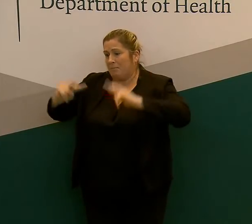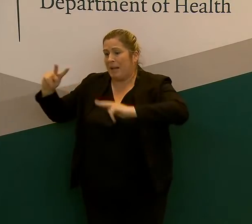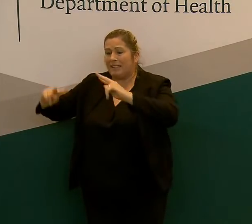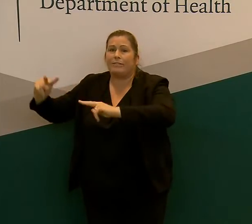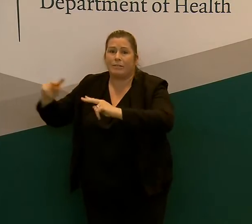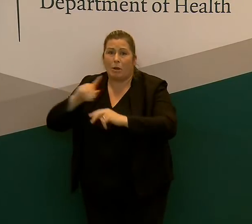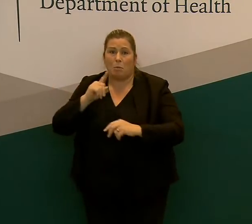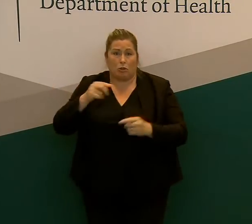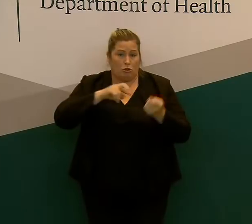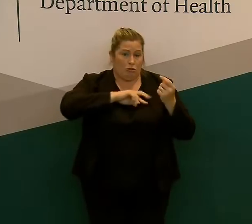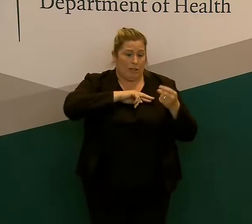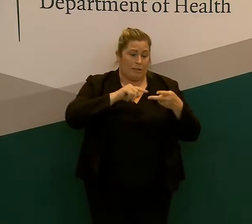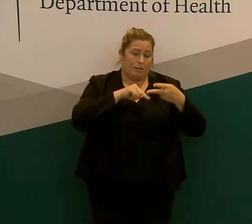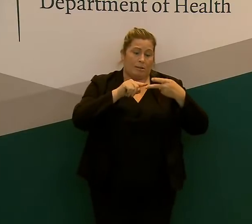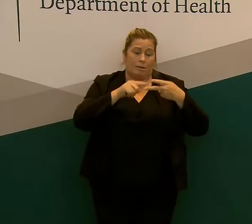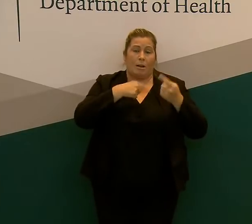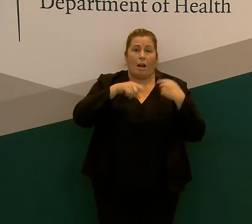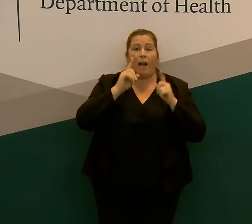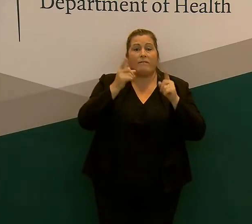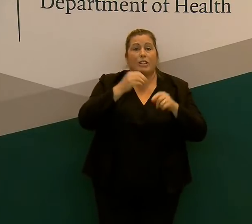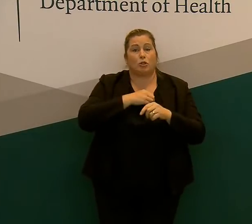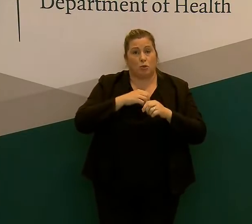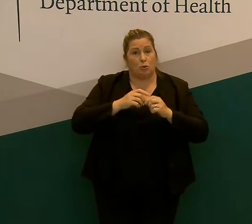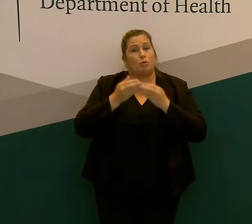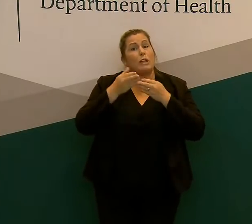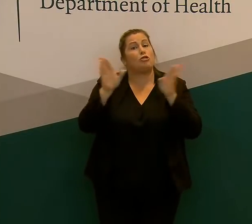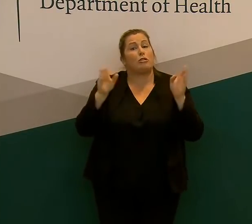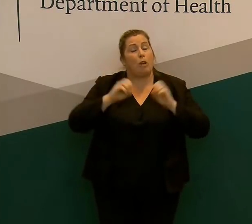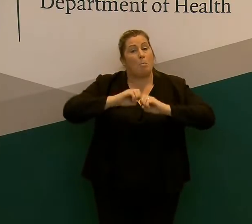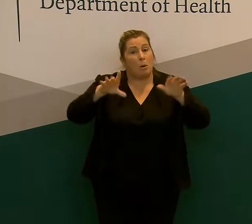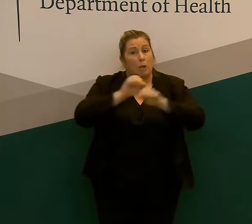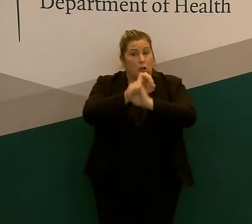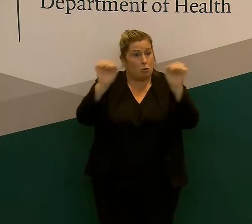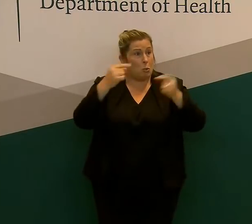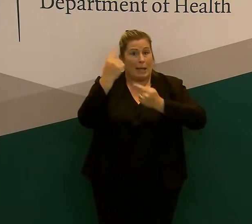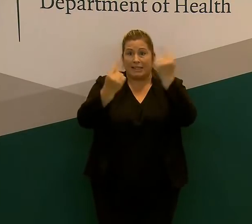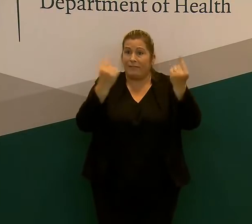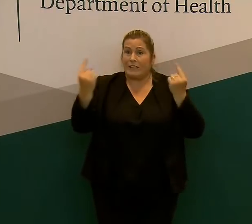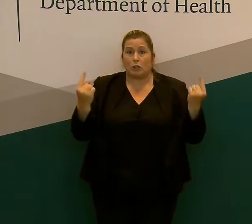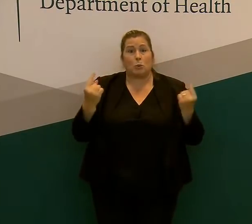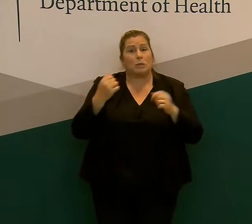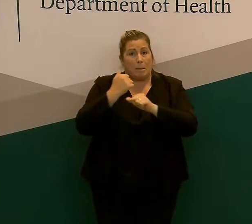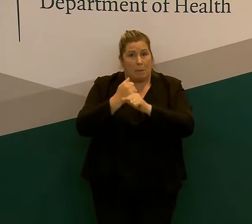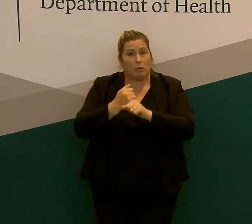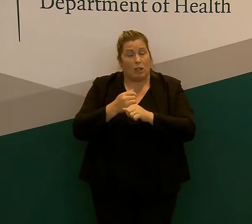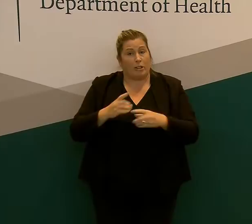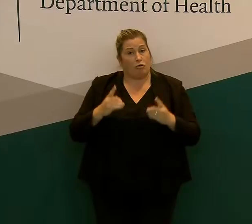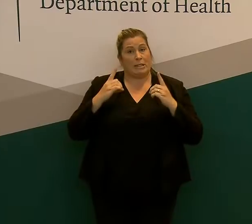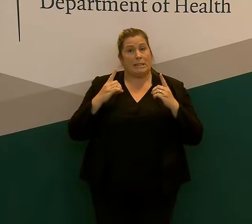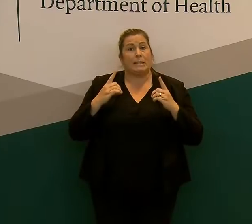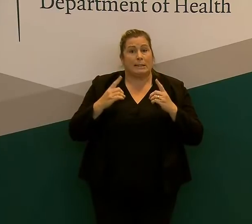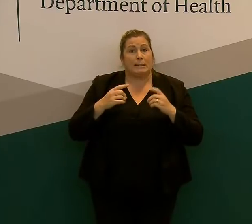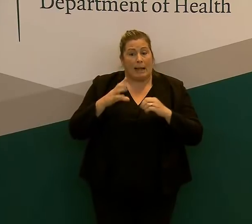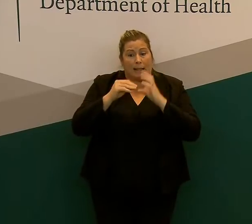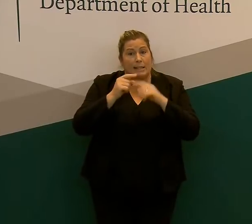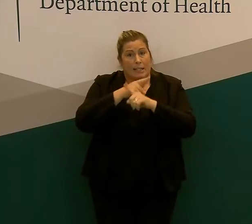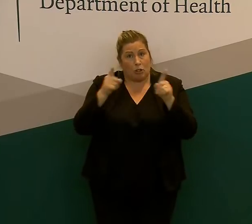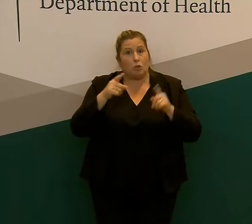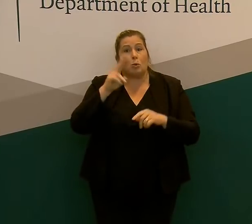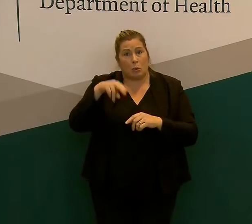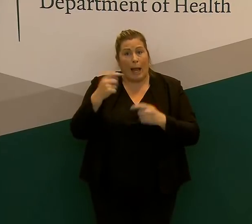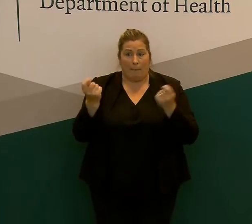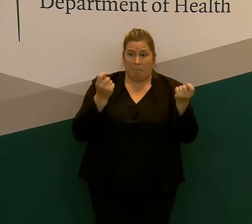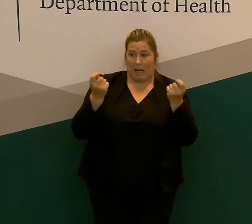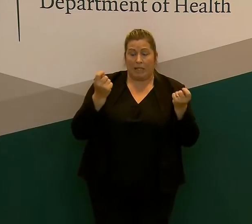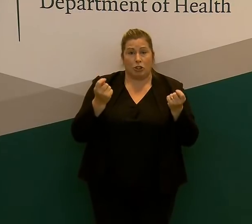general public. Public health advice for you as an individual about the nature of risk, the things that you can do as an individual to manage